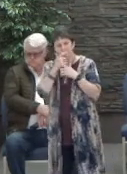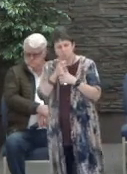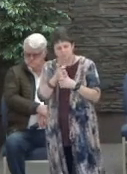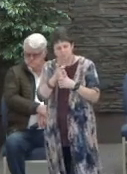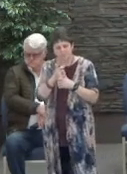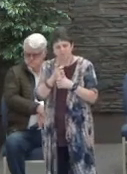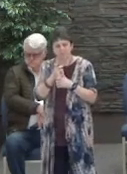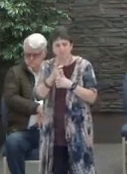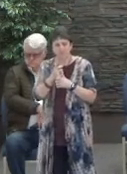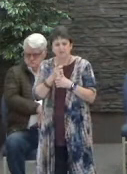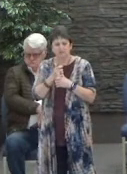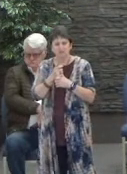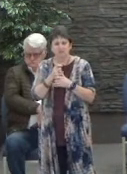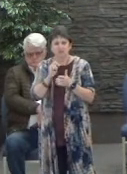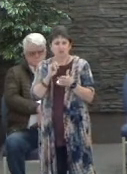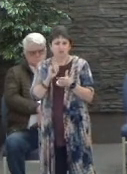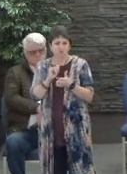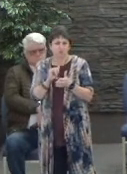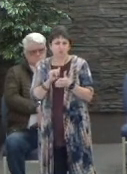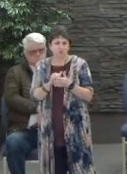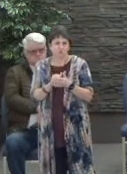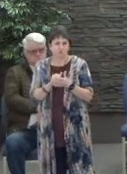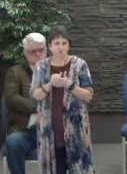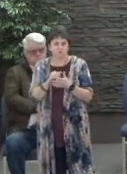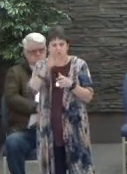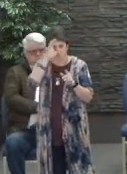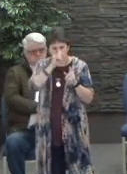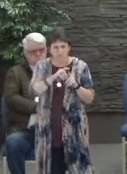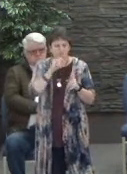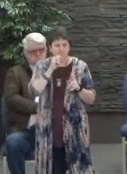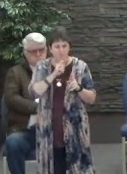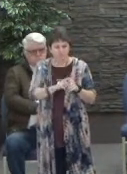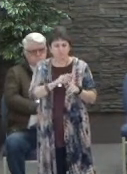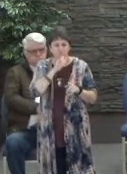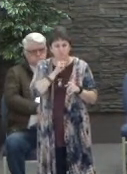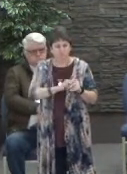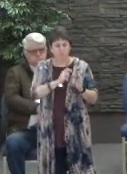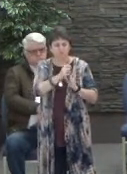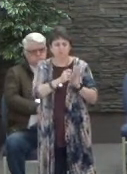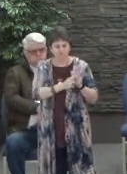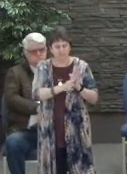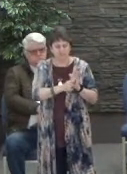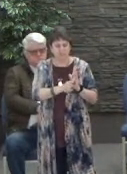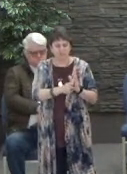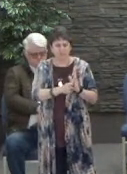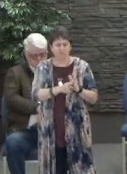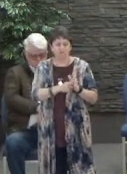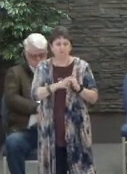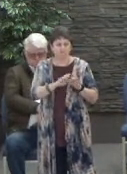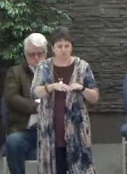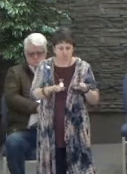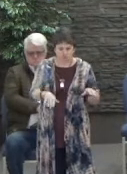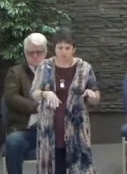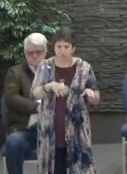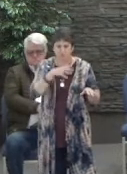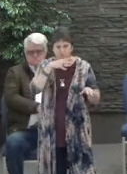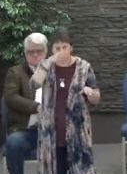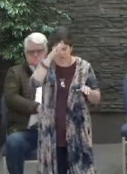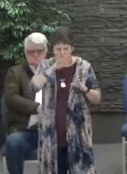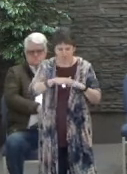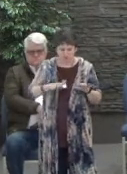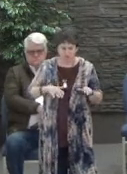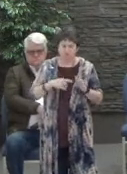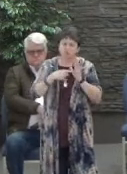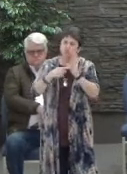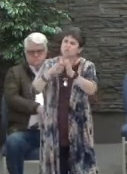interesting that those brothers and sisters in the Old Testament here, the children, they're showing